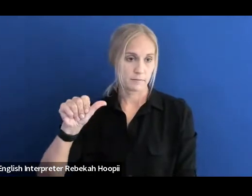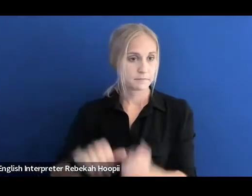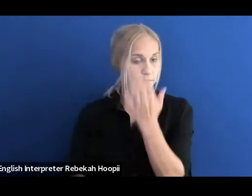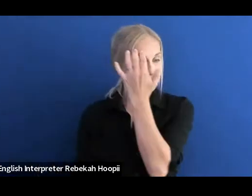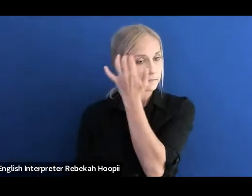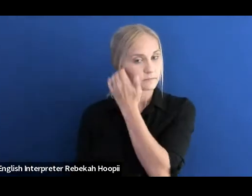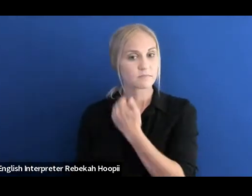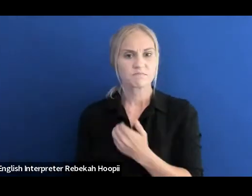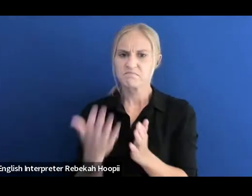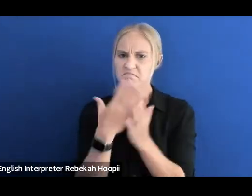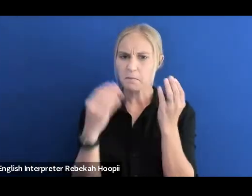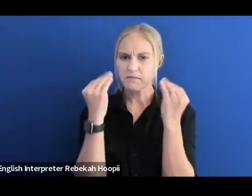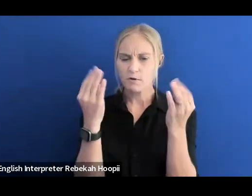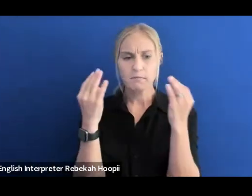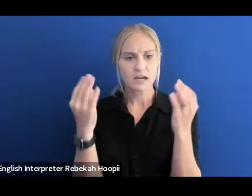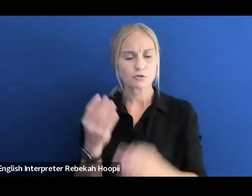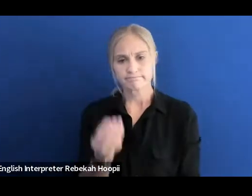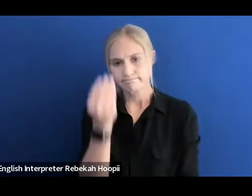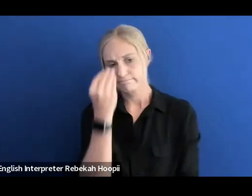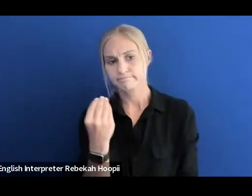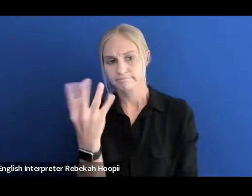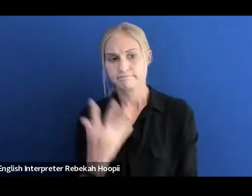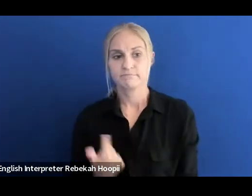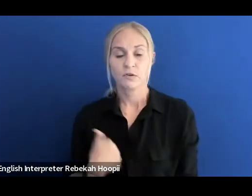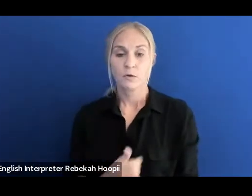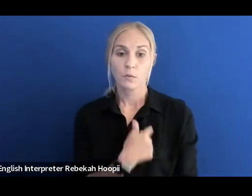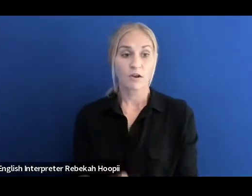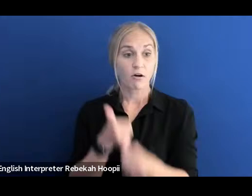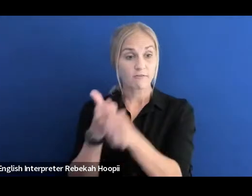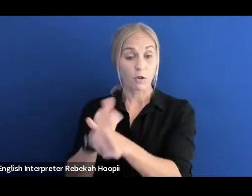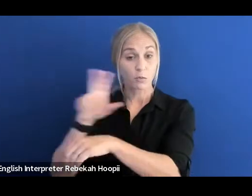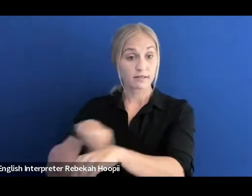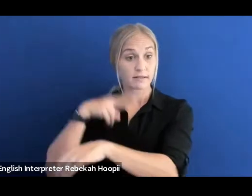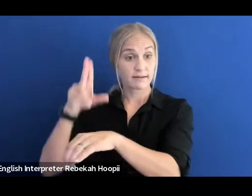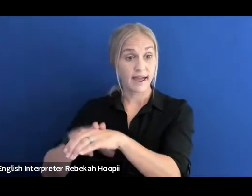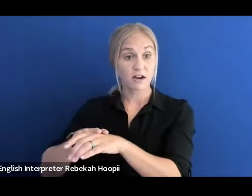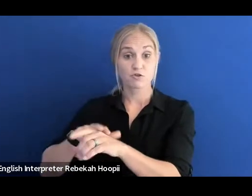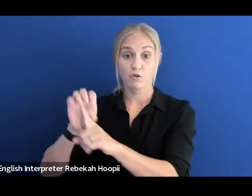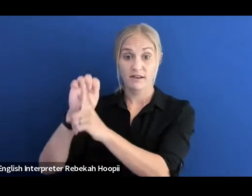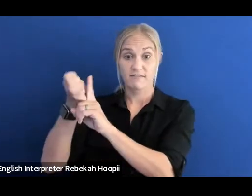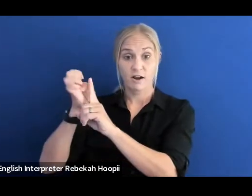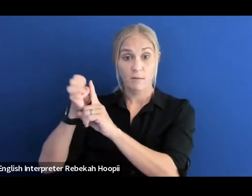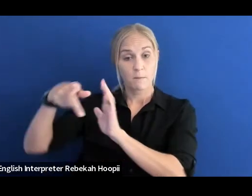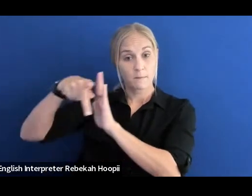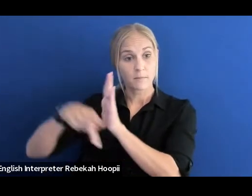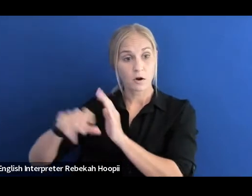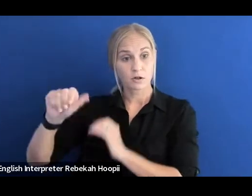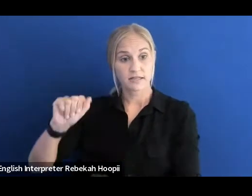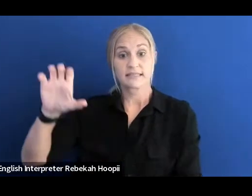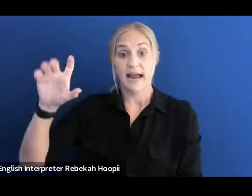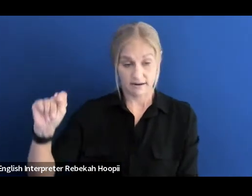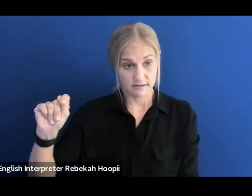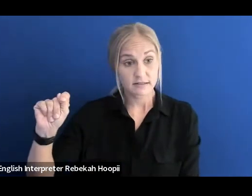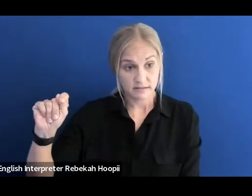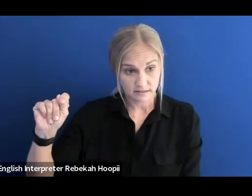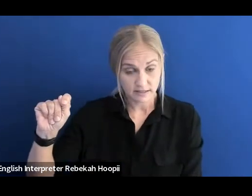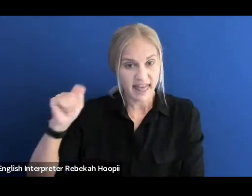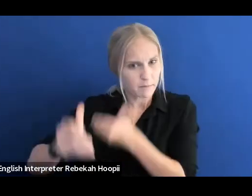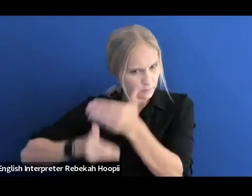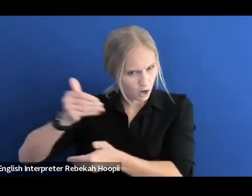for some information up front, so we're following the National Environmental Policy Act and Hawaii Environmental Policy Act